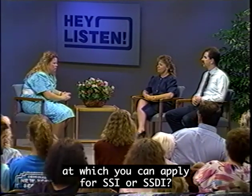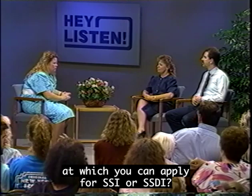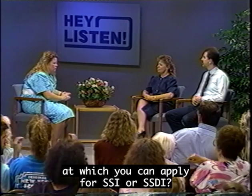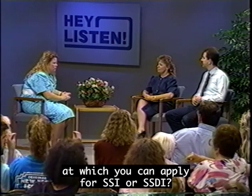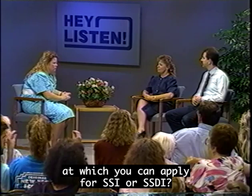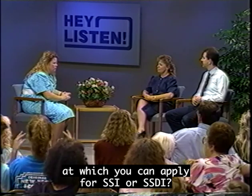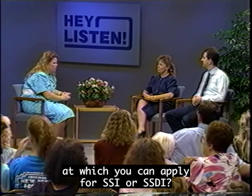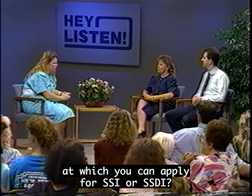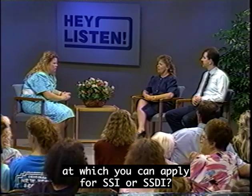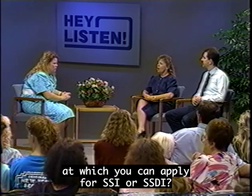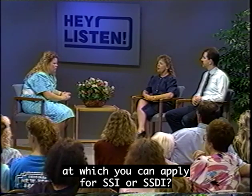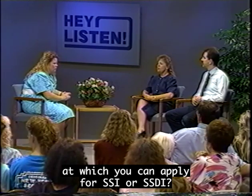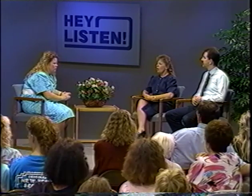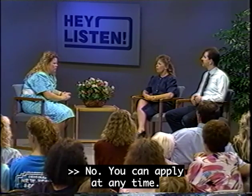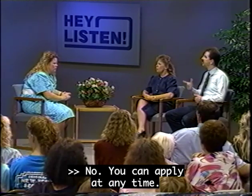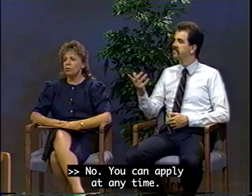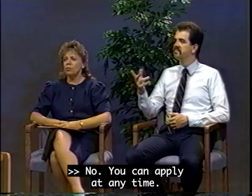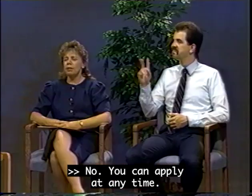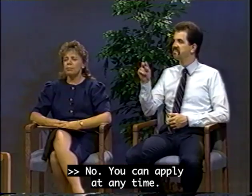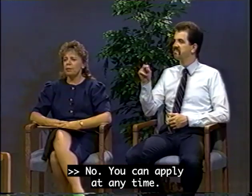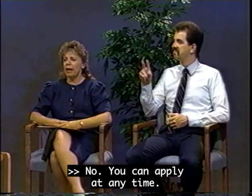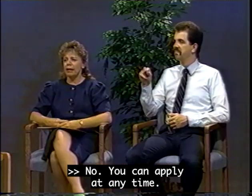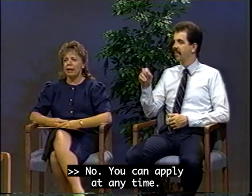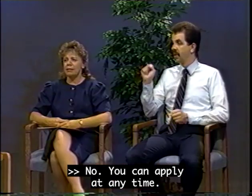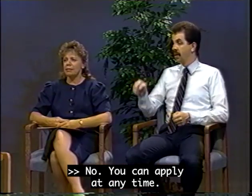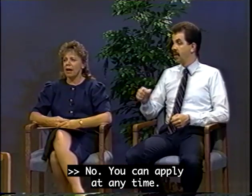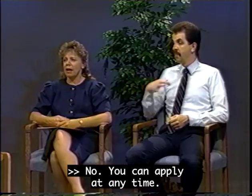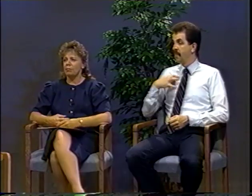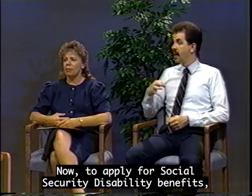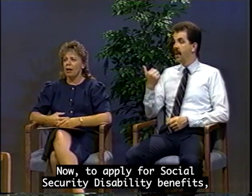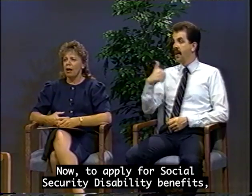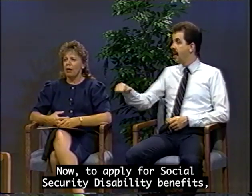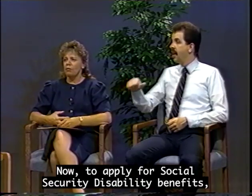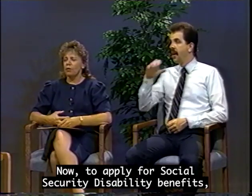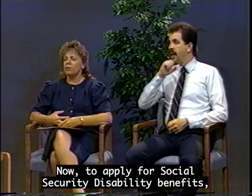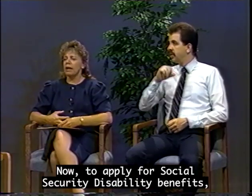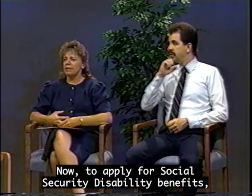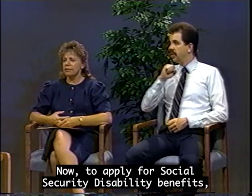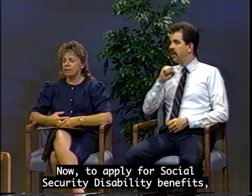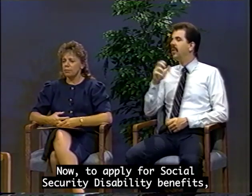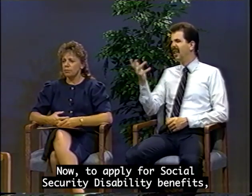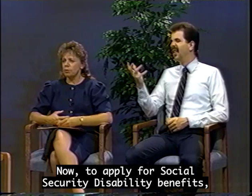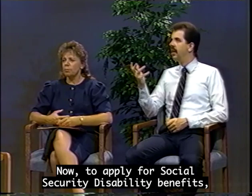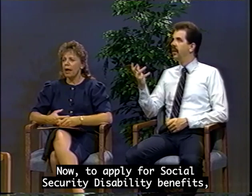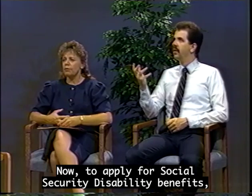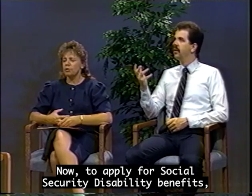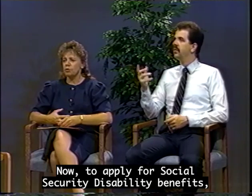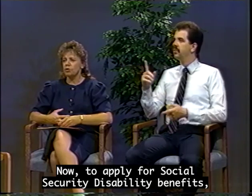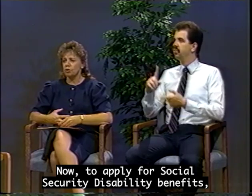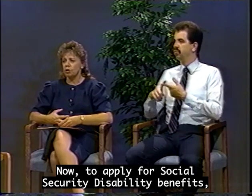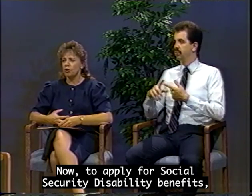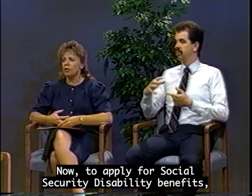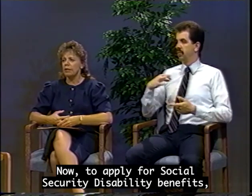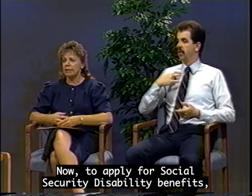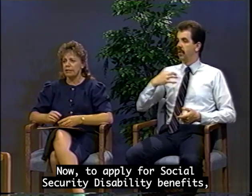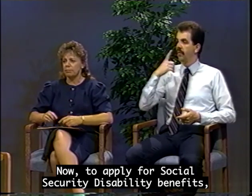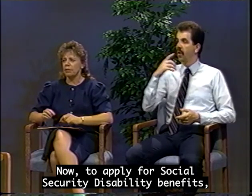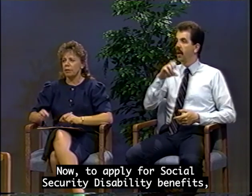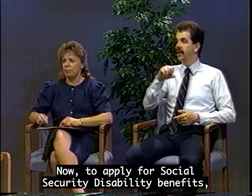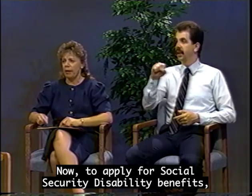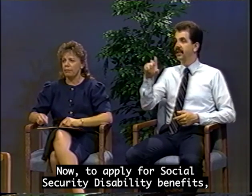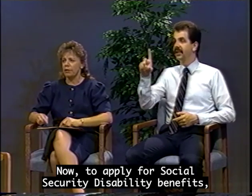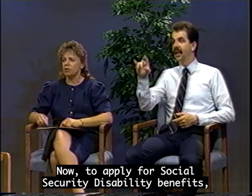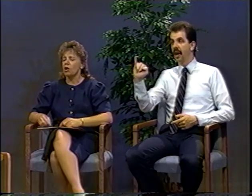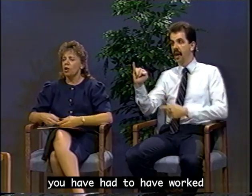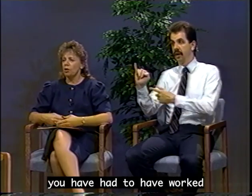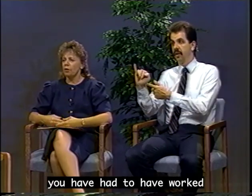SSI or SSDI? Or no, you can apply at any time. Now, to apply for Social Security